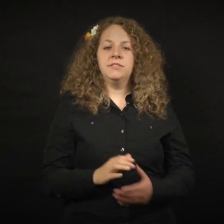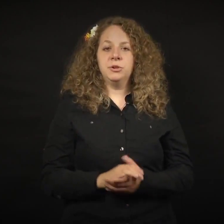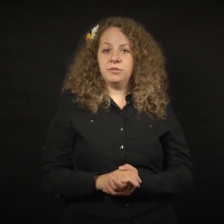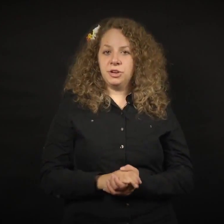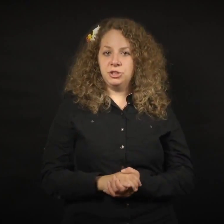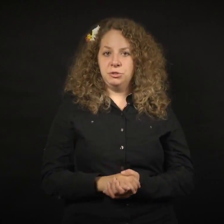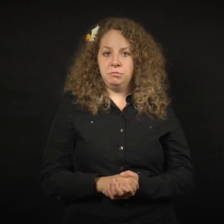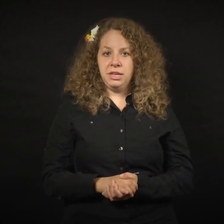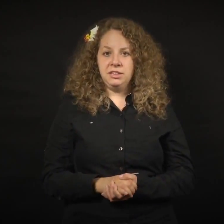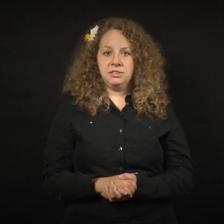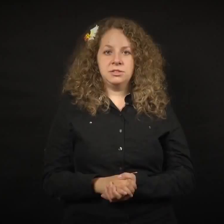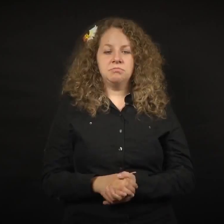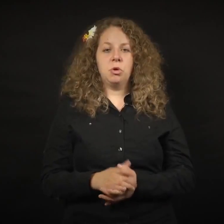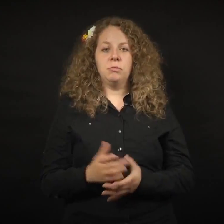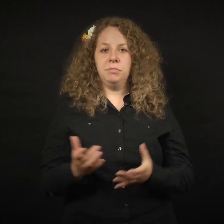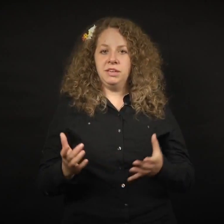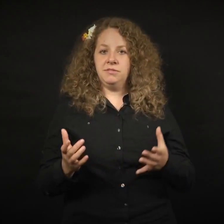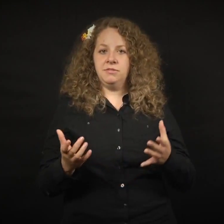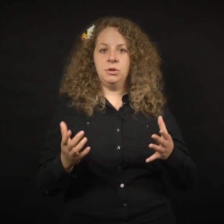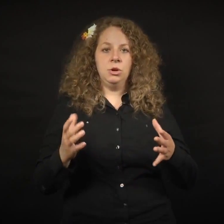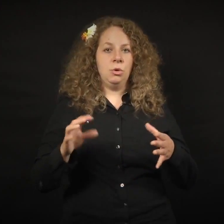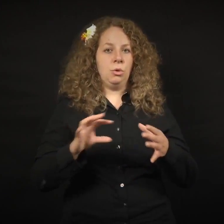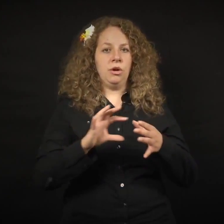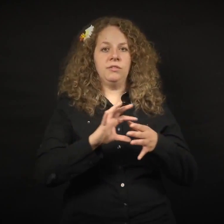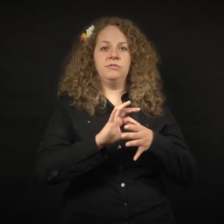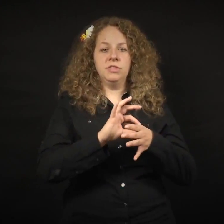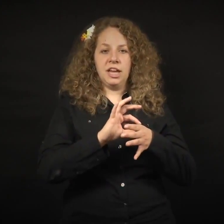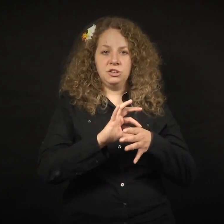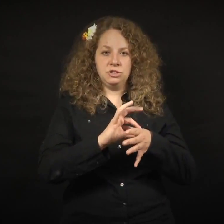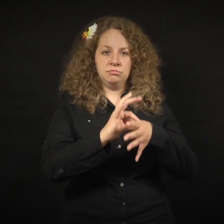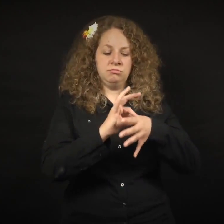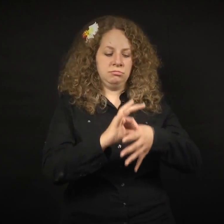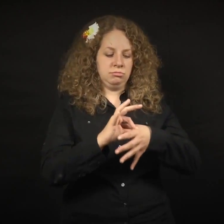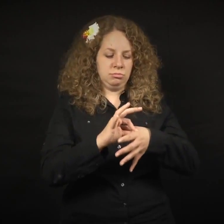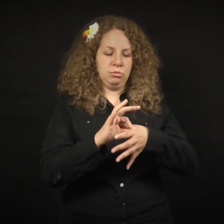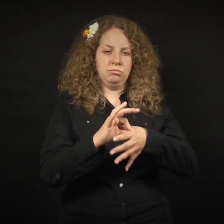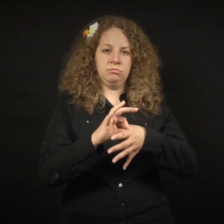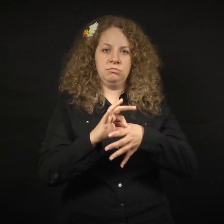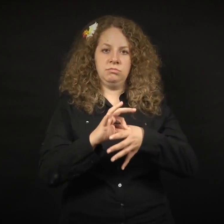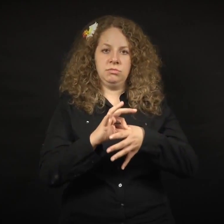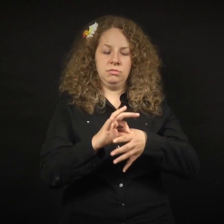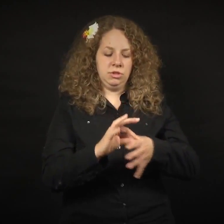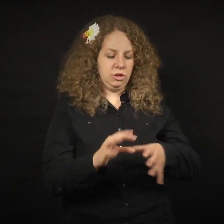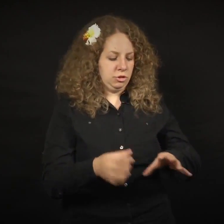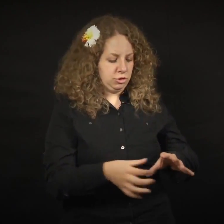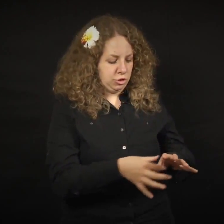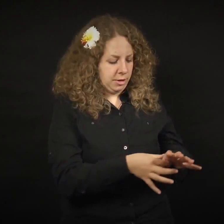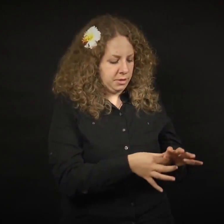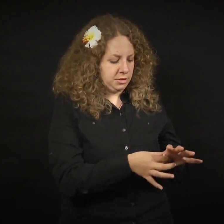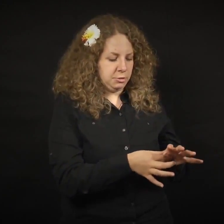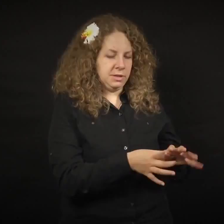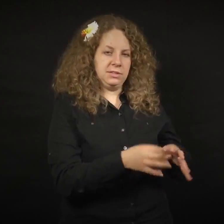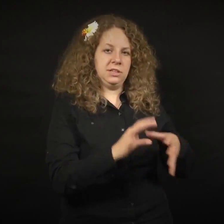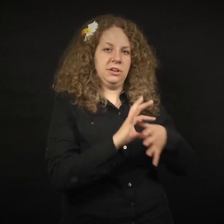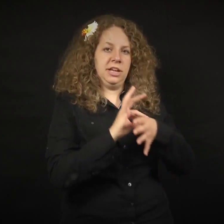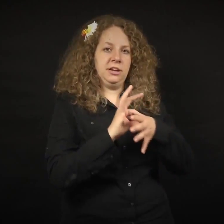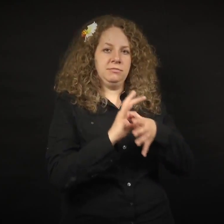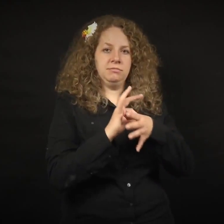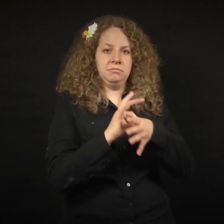Yeah, if you're referring to meat or beef or flesh, you just grab this little bit of skin right here.